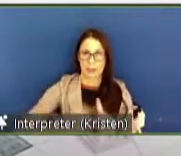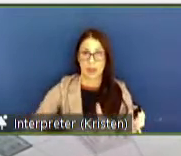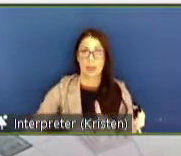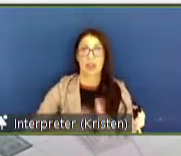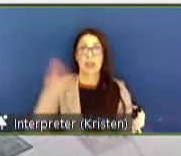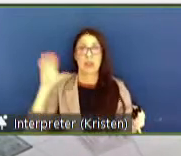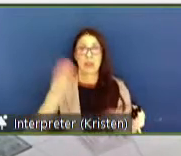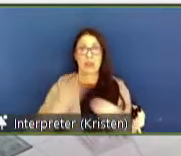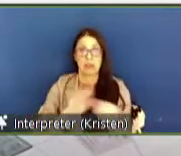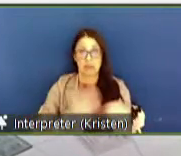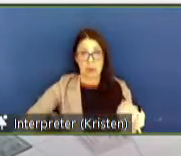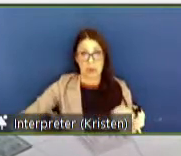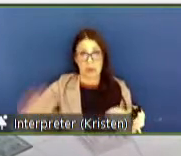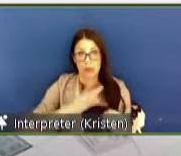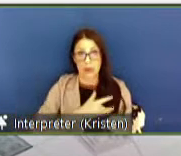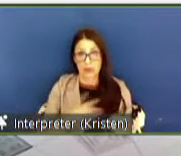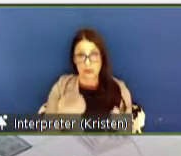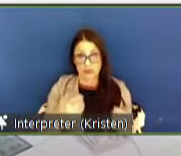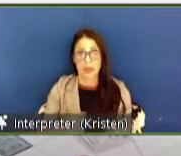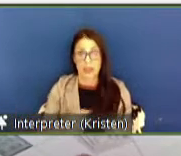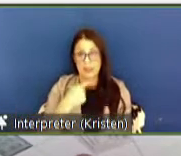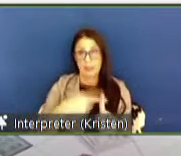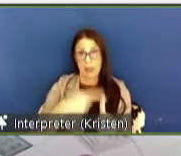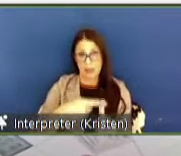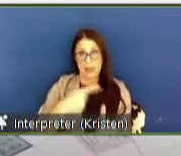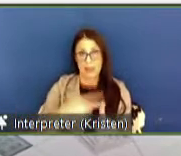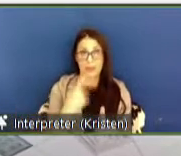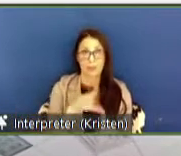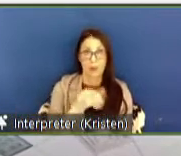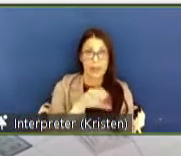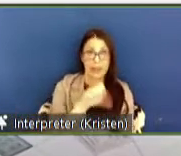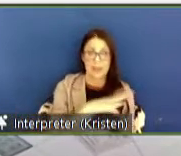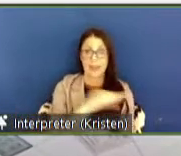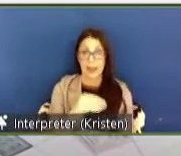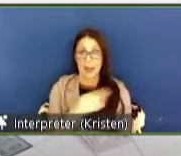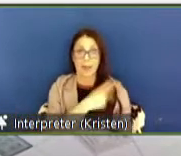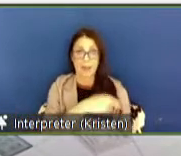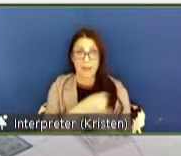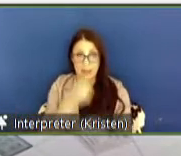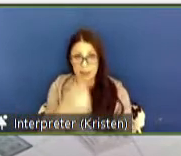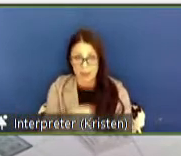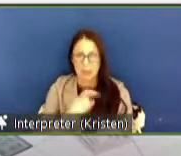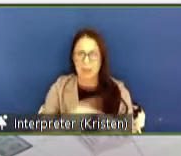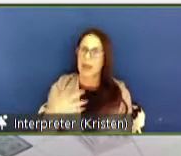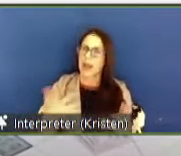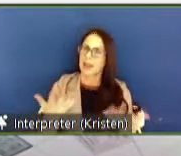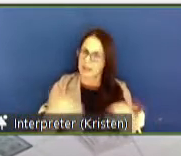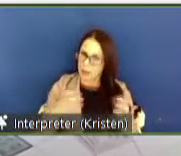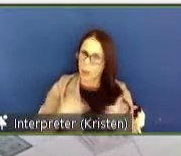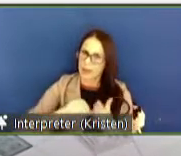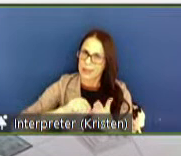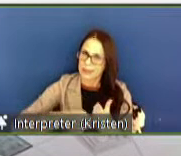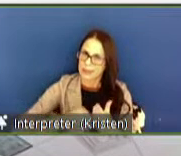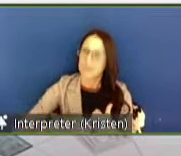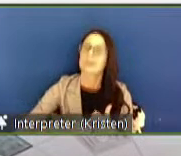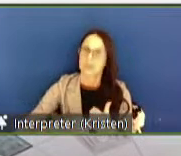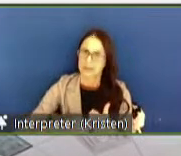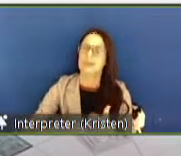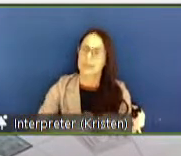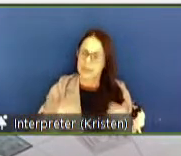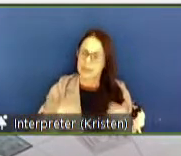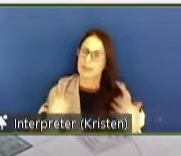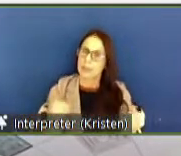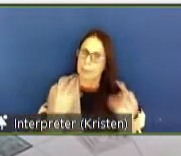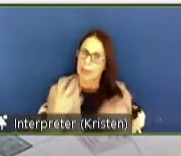positive for cases, percent positivity, and hospitalizations, I do want to stress that we still have a lot of people in